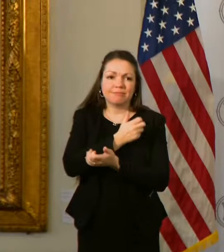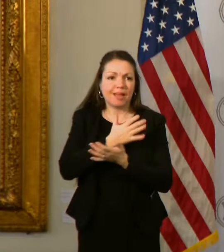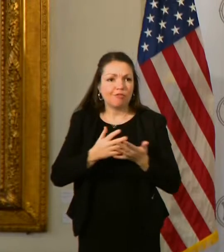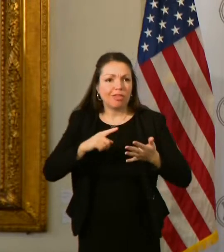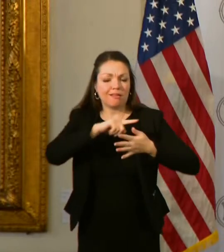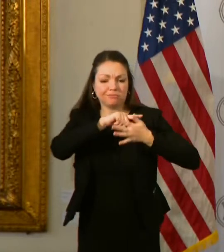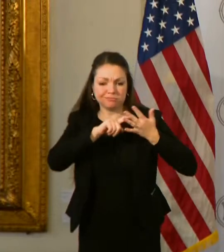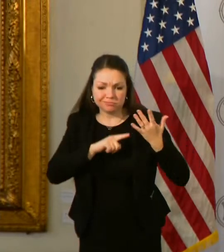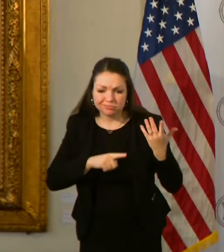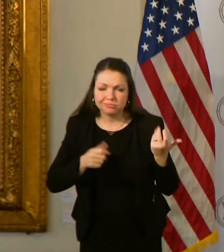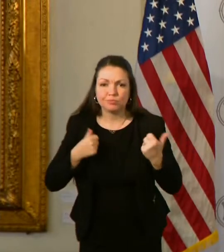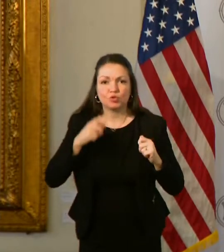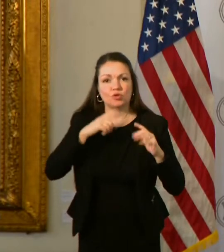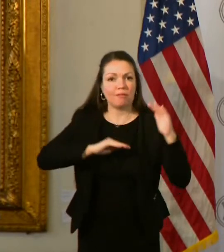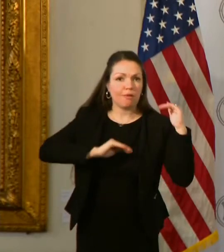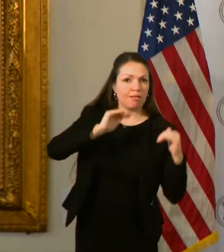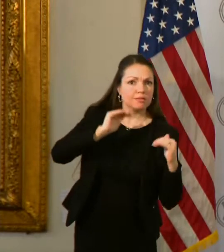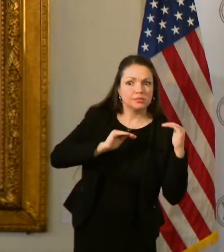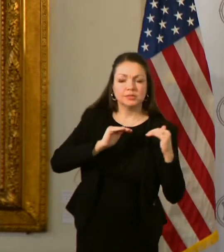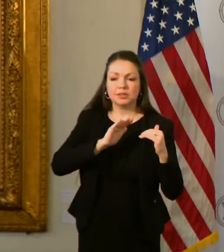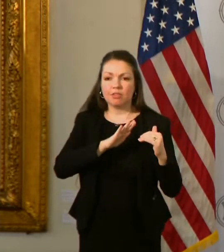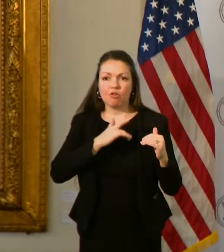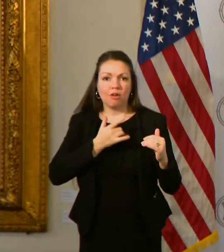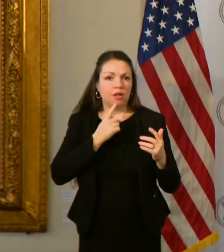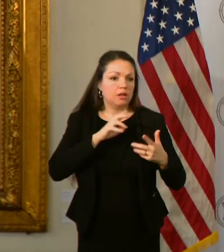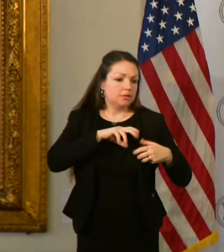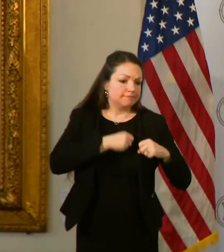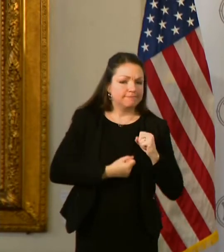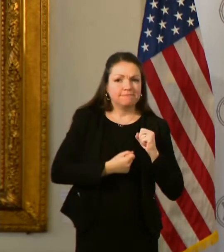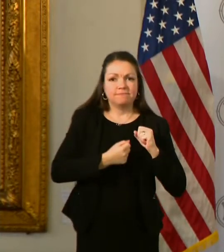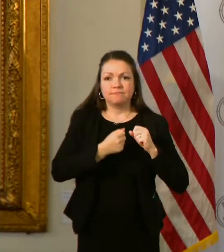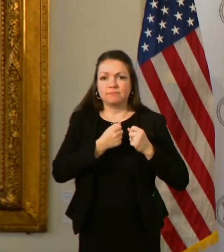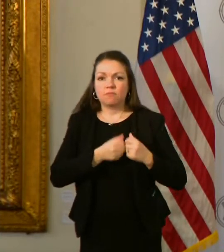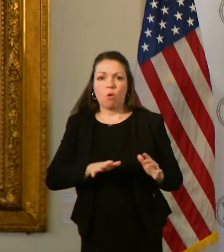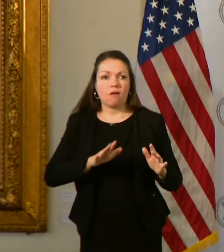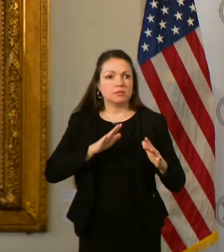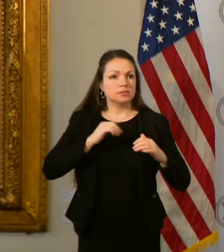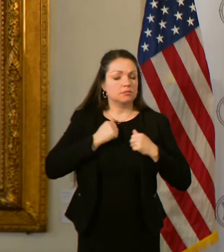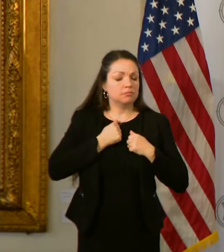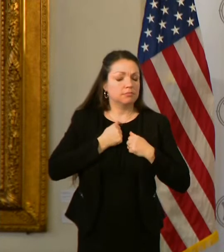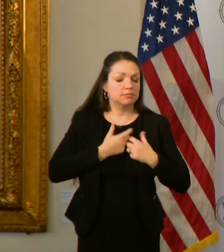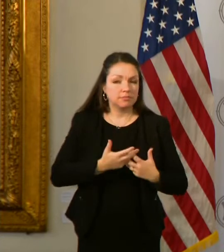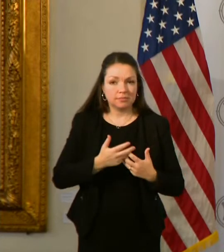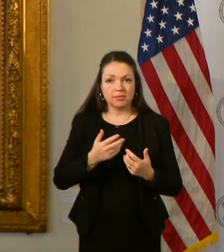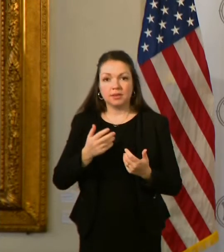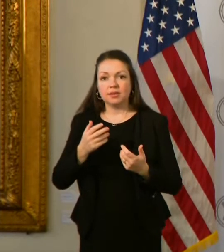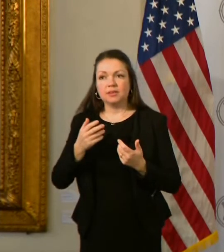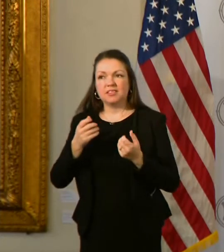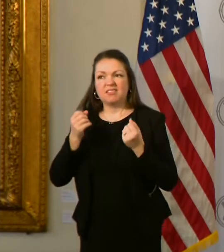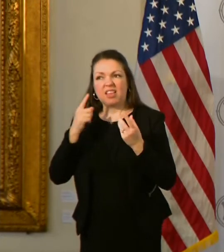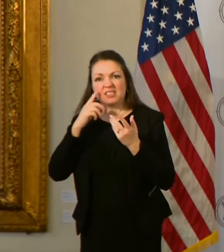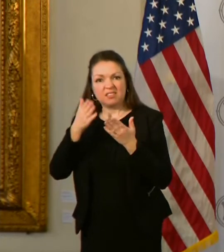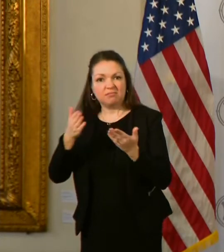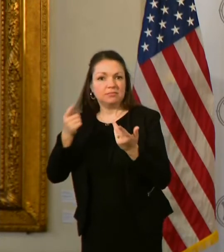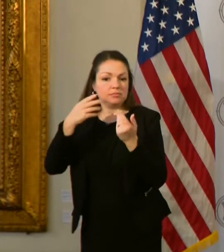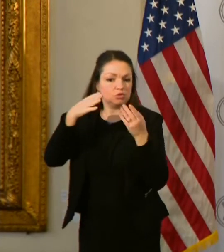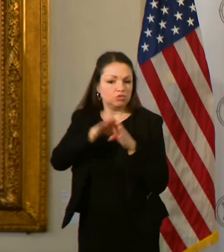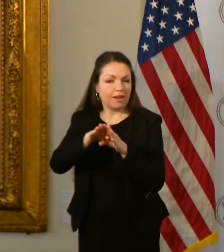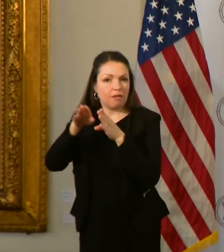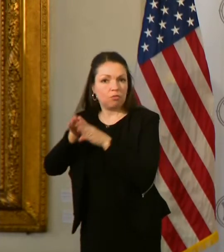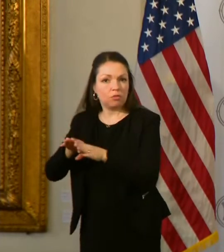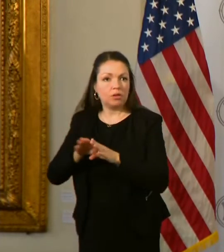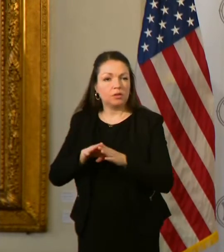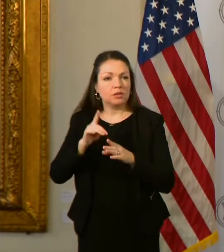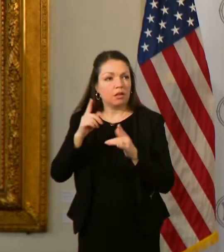these things: loss, exhaustion, and the shutdown or slowdown of one of the